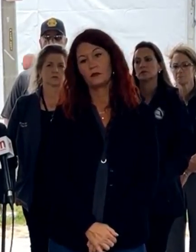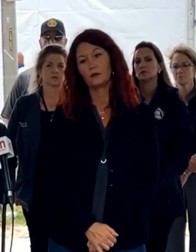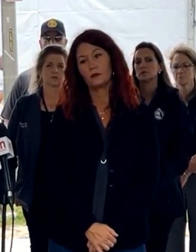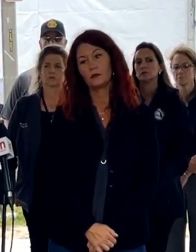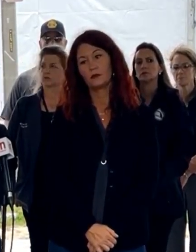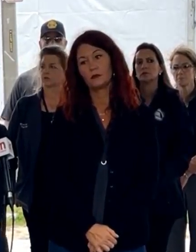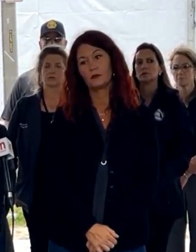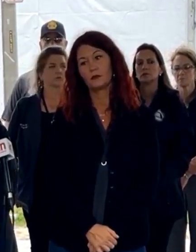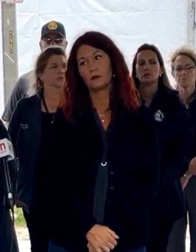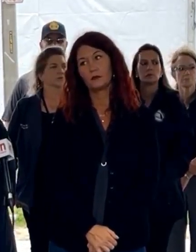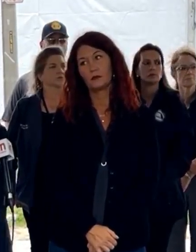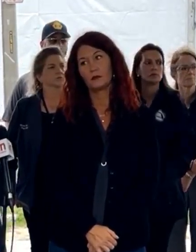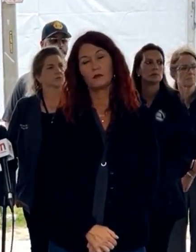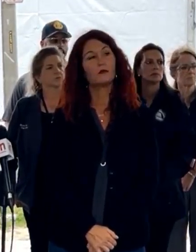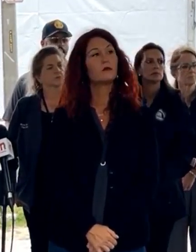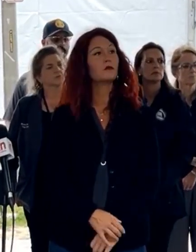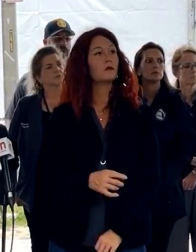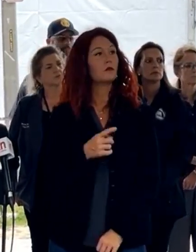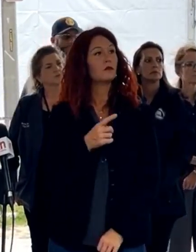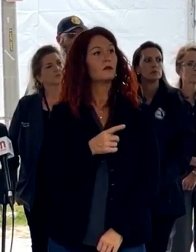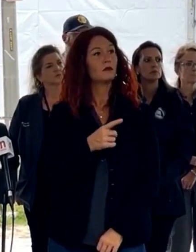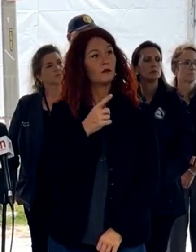causas. Brooke.